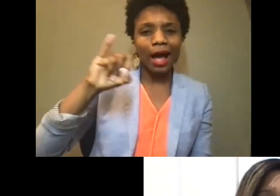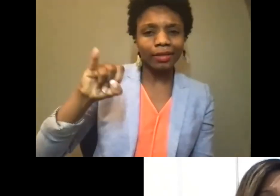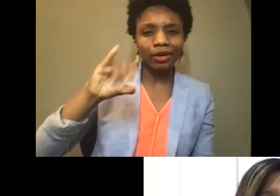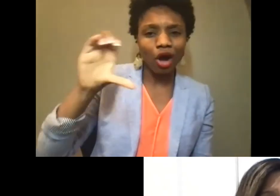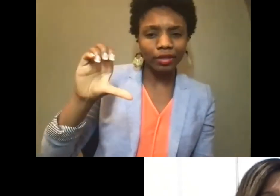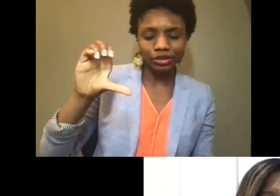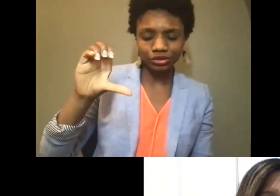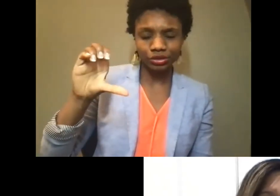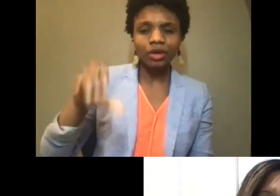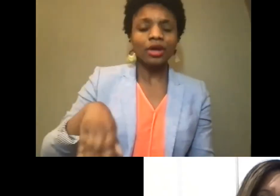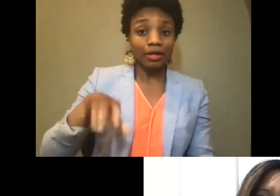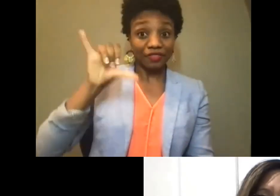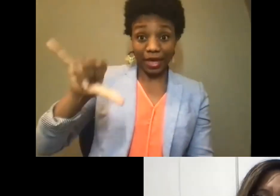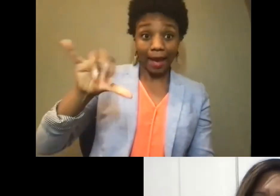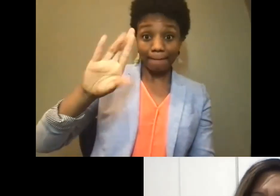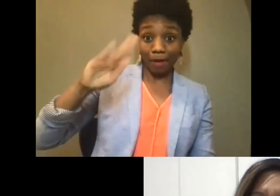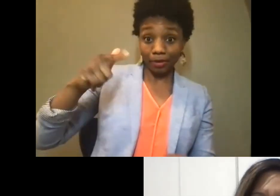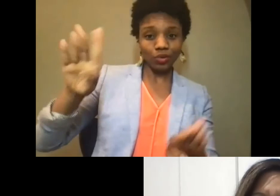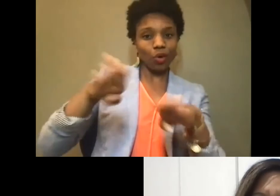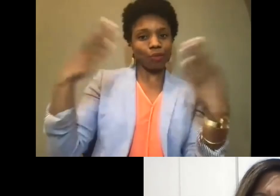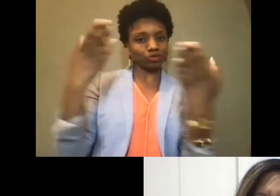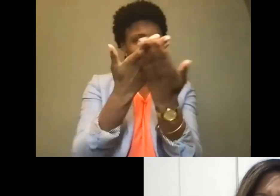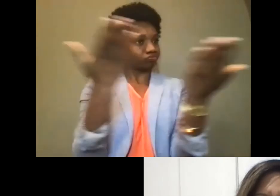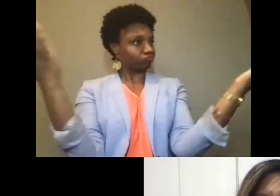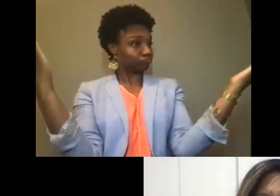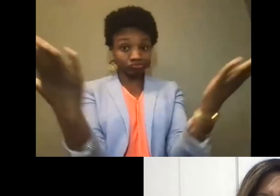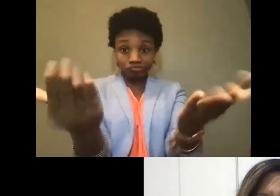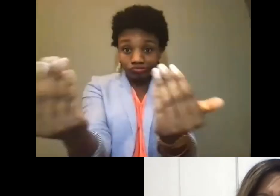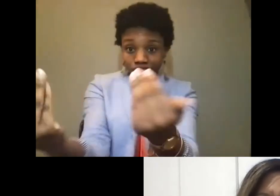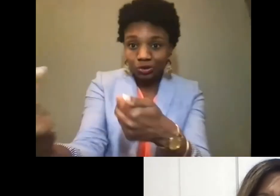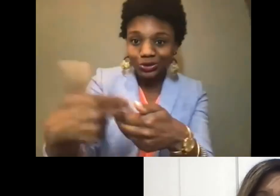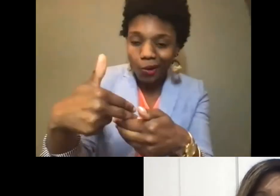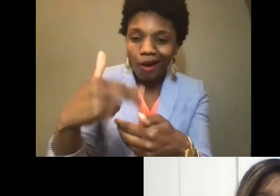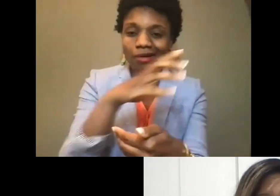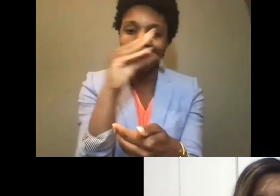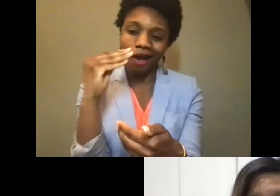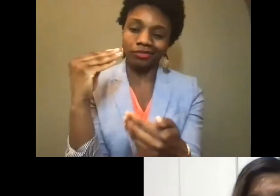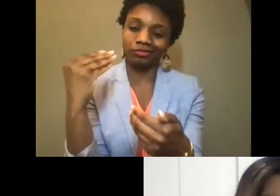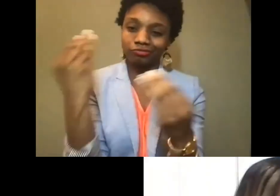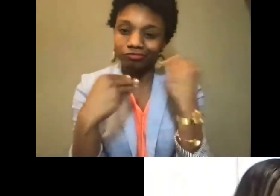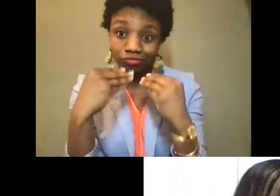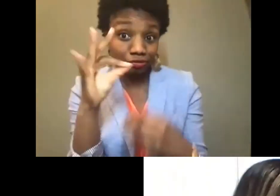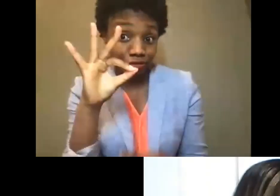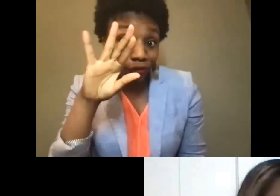is open to the community. We hope you can come join us and participate in that. Free food,